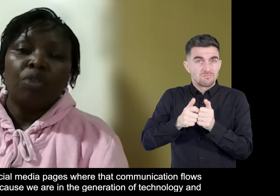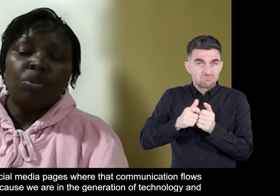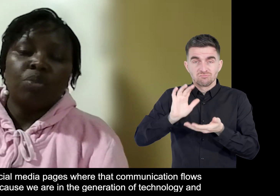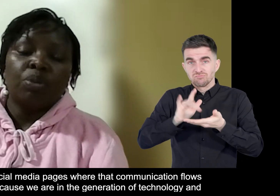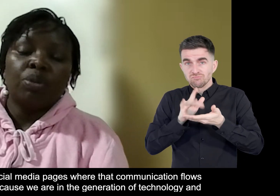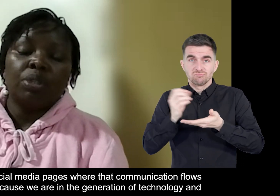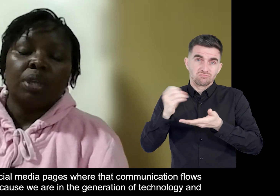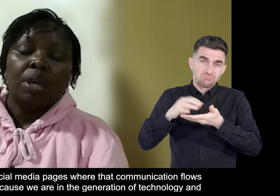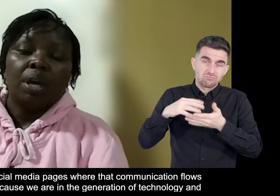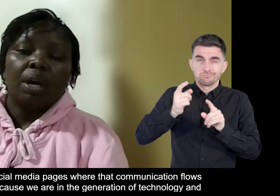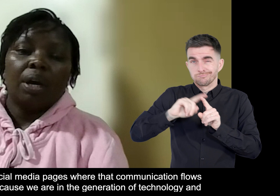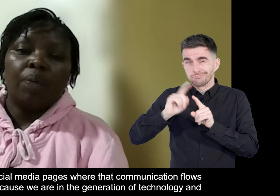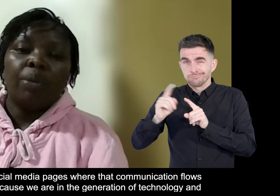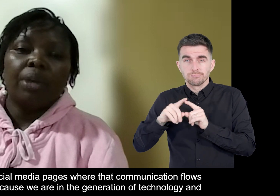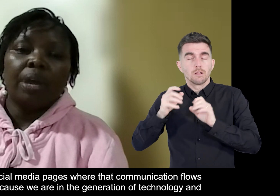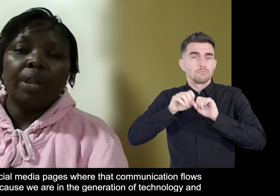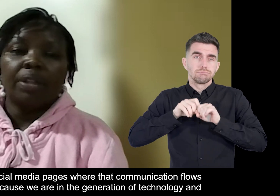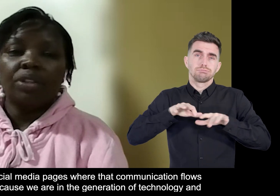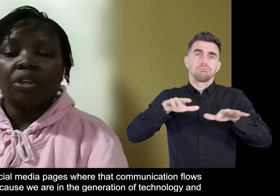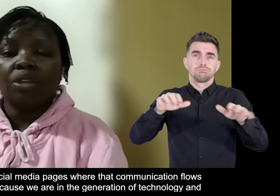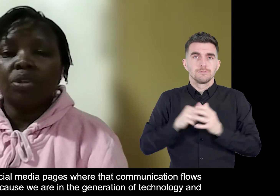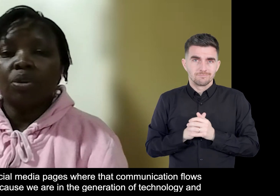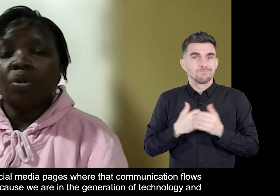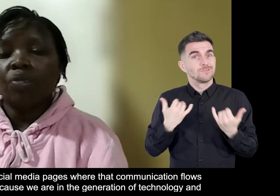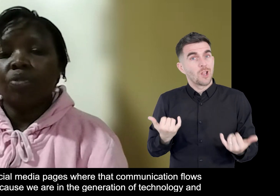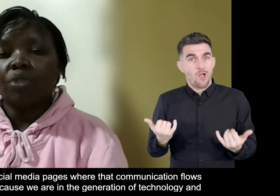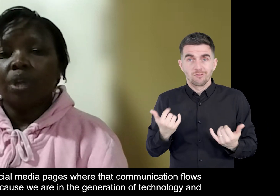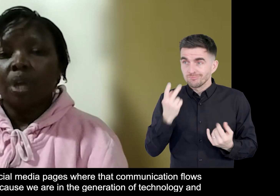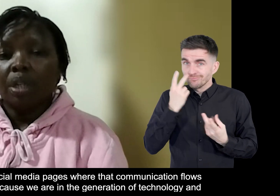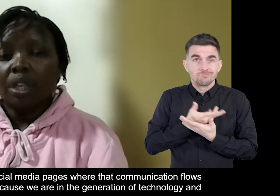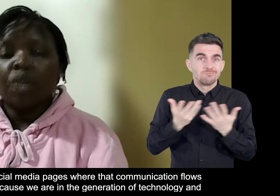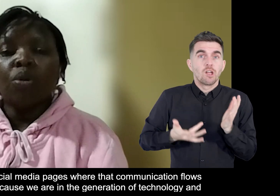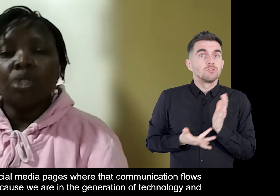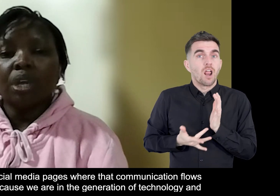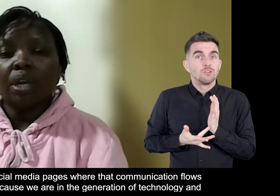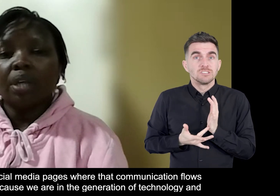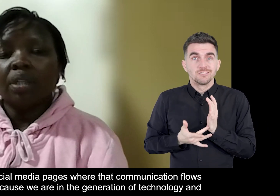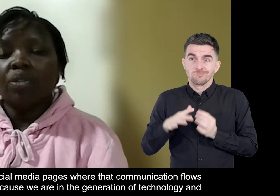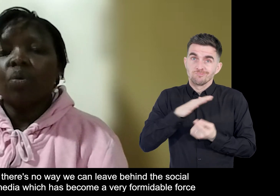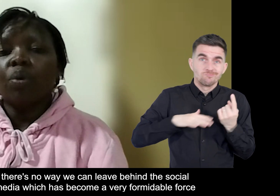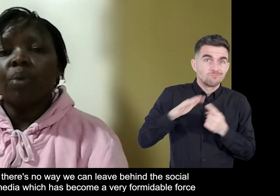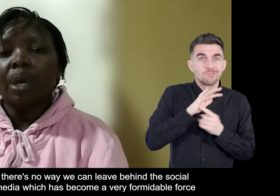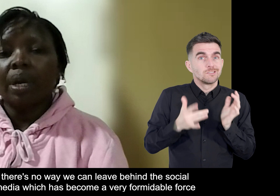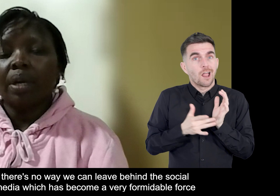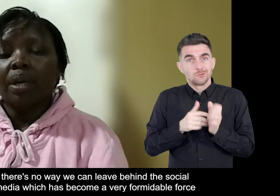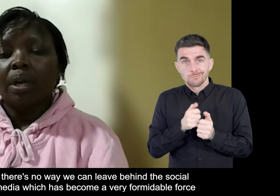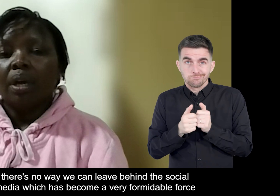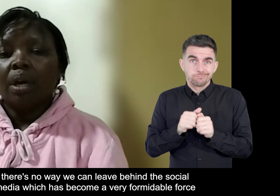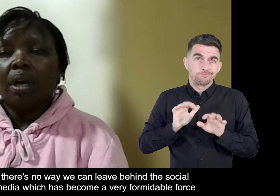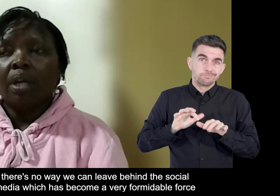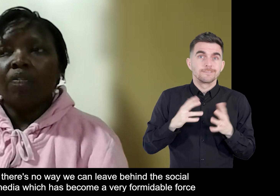communication flows, because we are in the generation of technology, and there's no way we